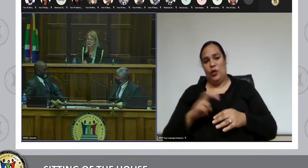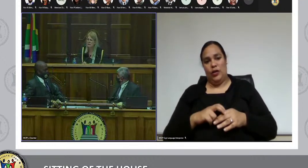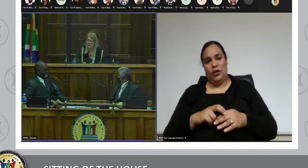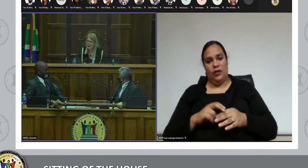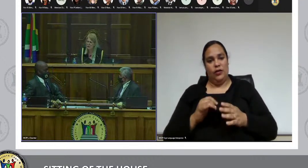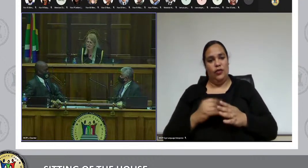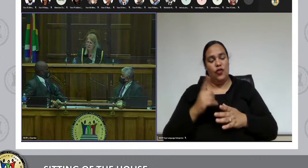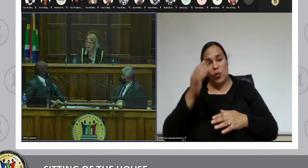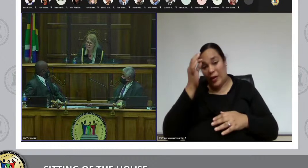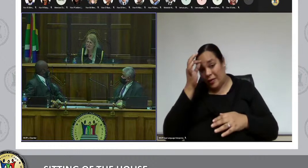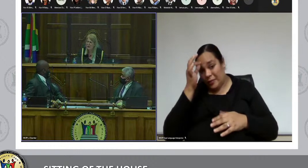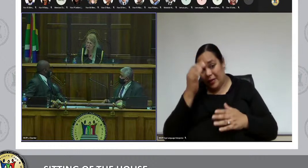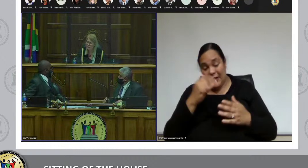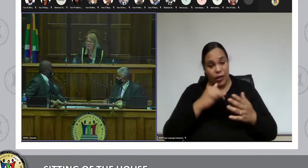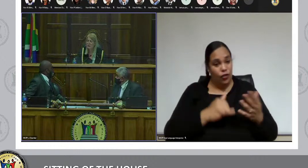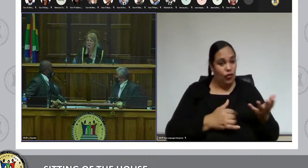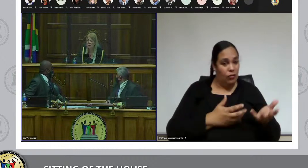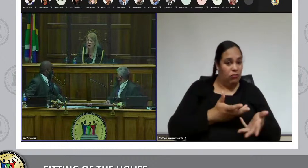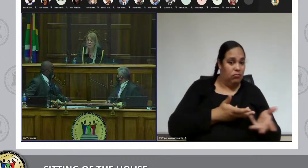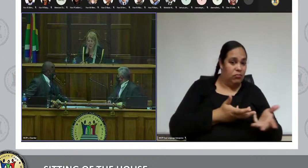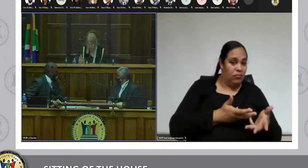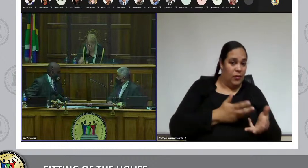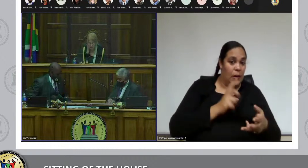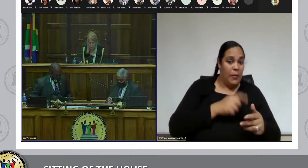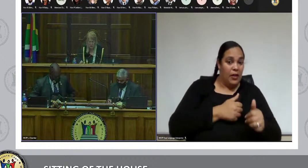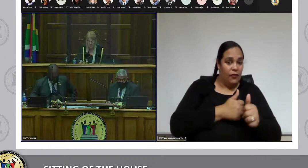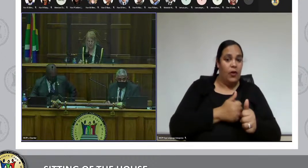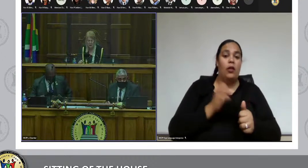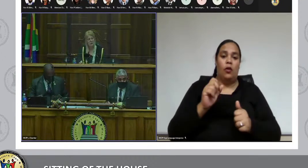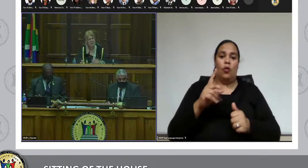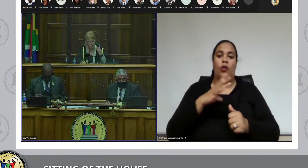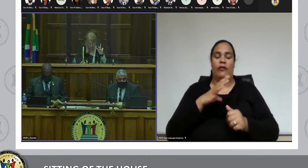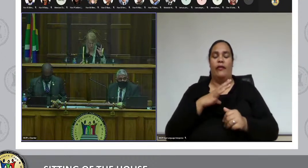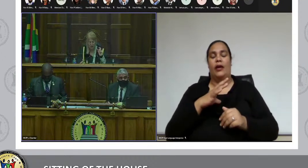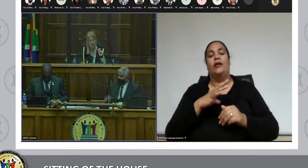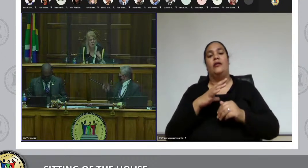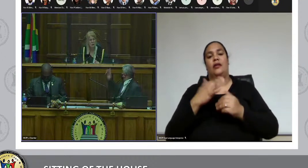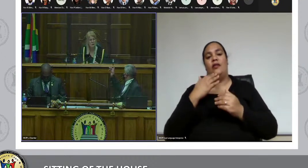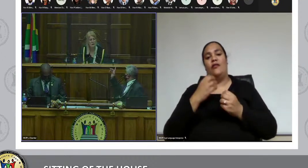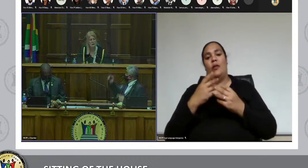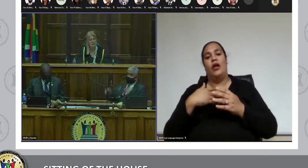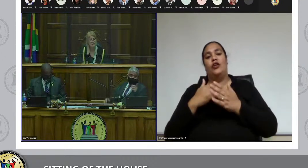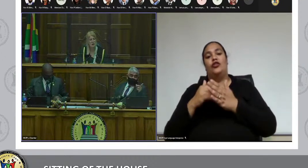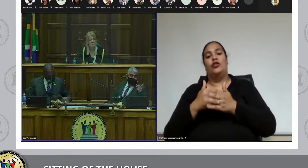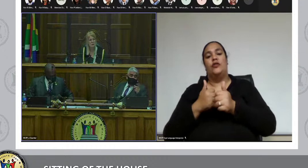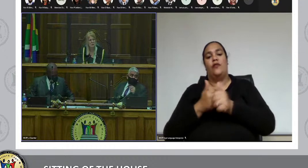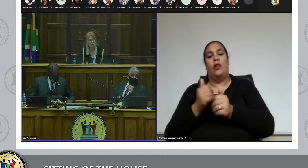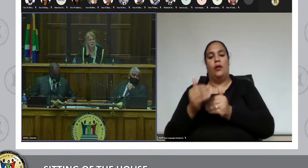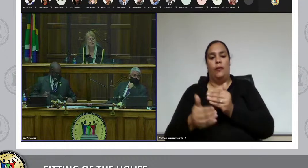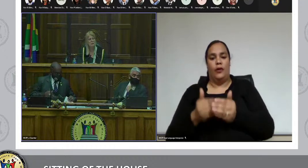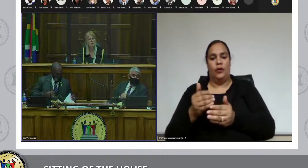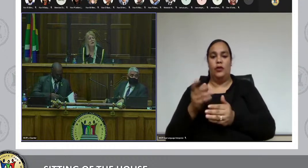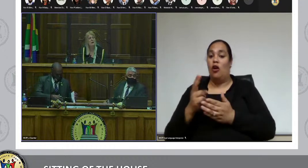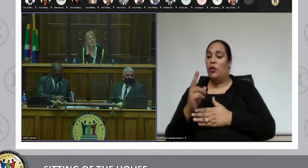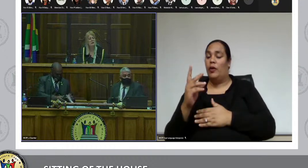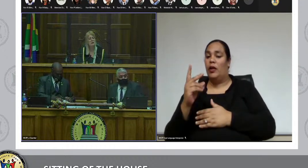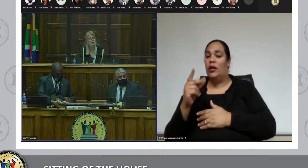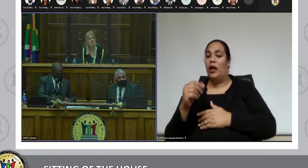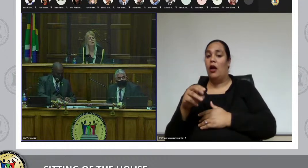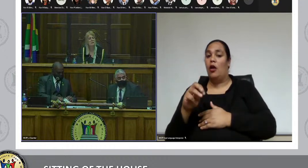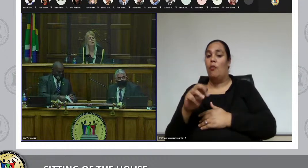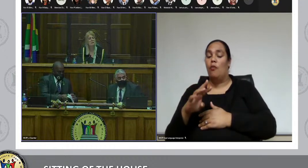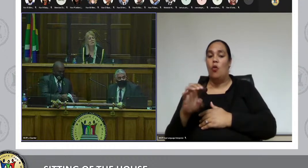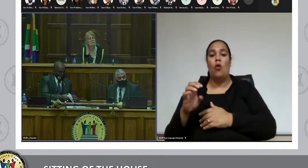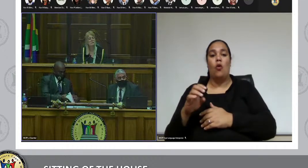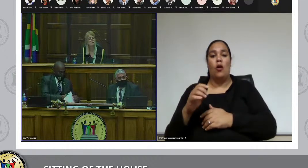me 1 minute. Can I just check? Do we still have to follow? Okay, noted. Thank you very much. I'll just follow the process, Honourable Dugmore.